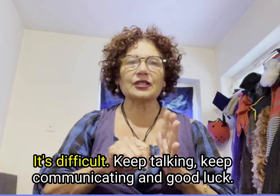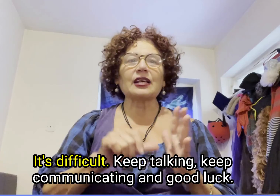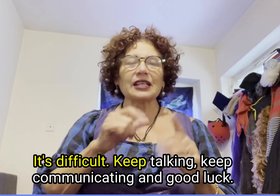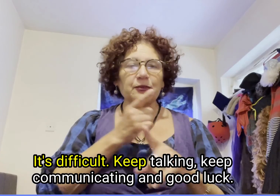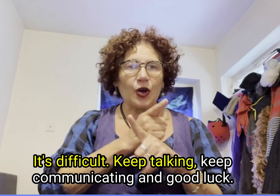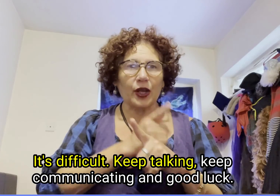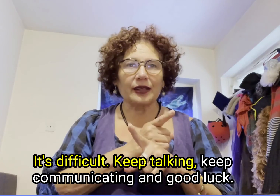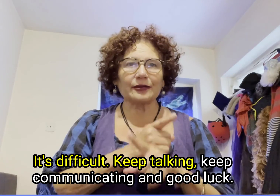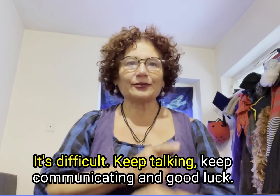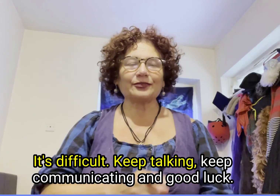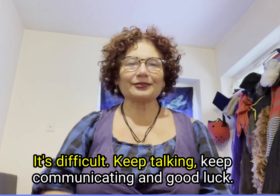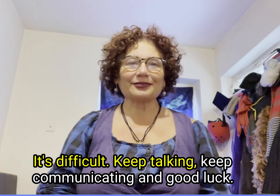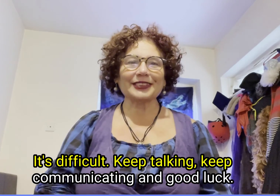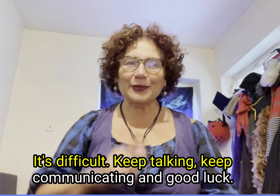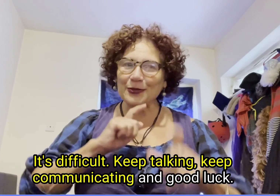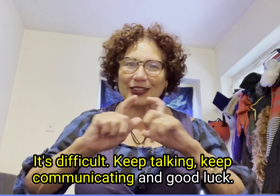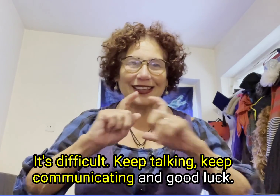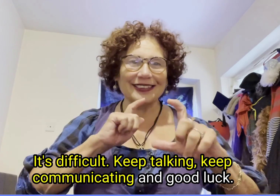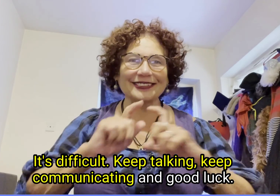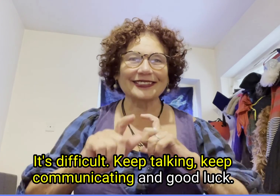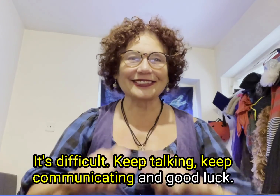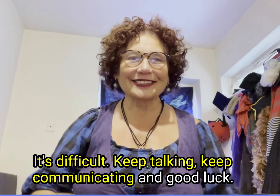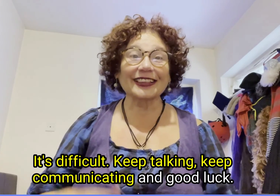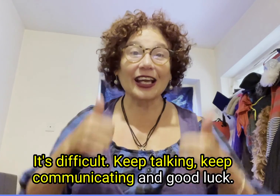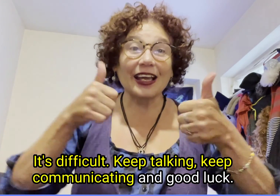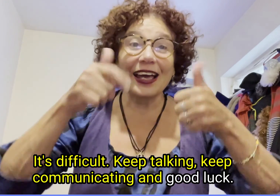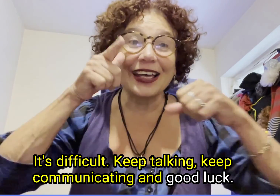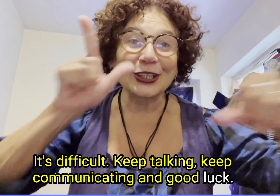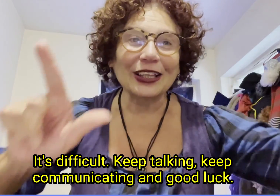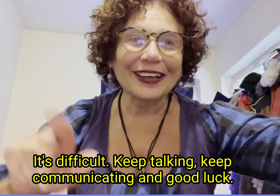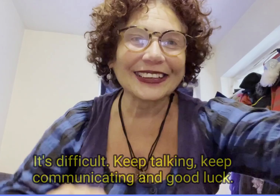difficult. Keep talking. Keep communicating. And good luck.